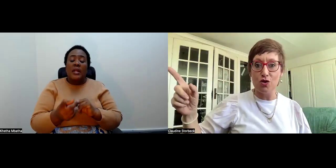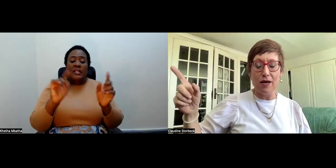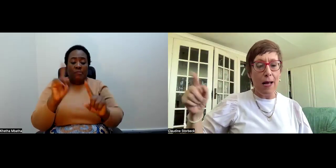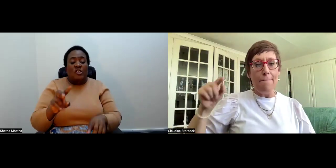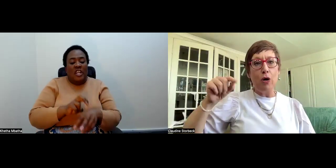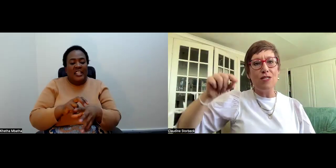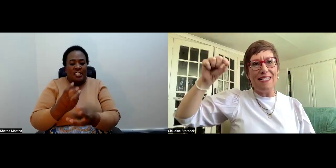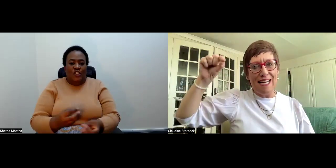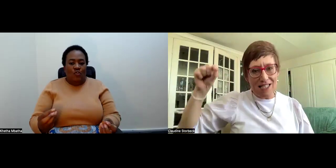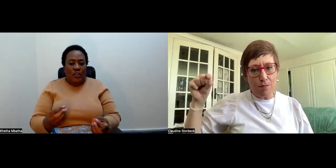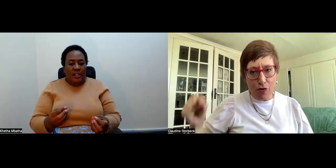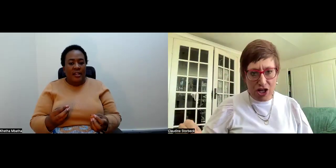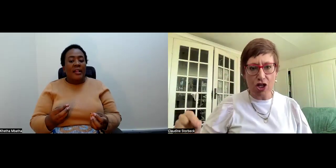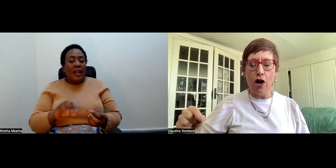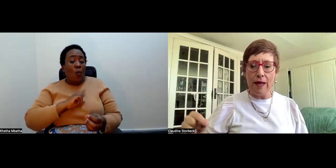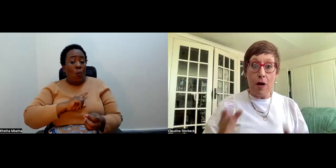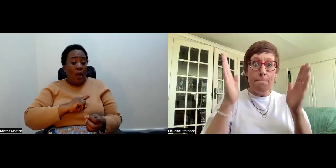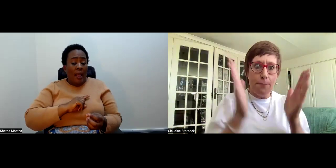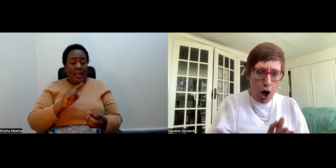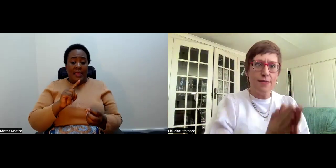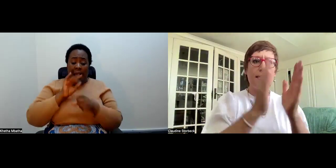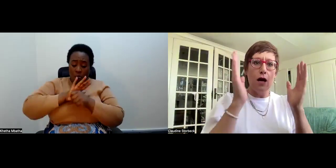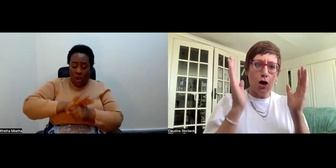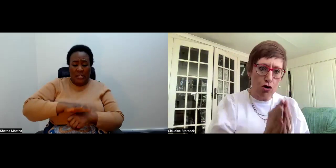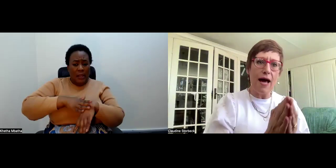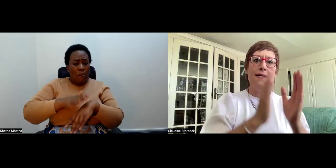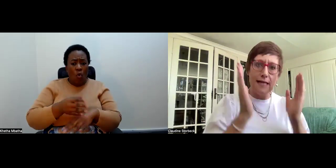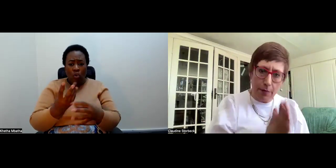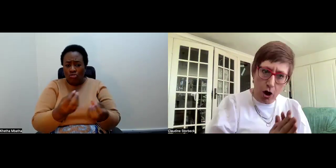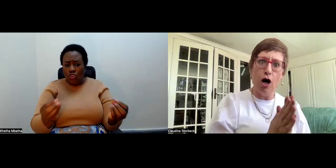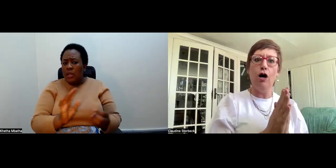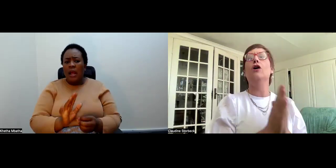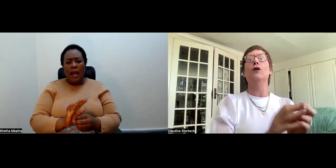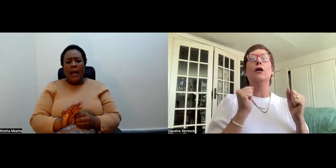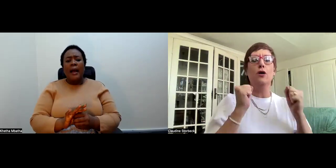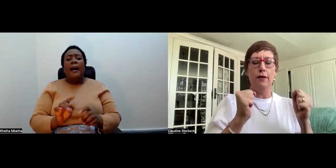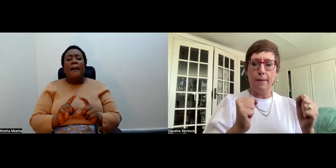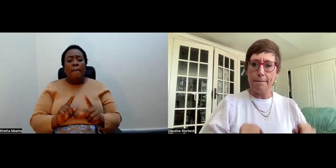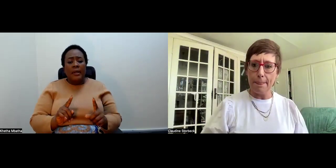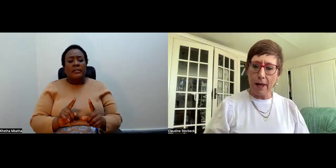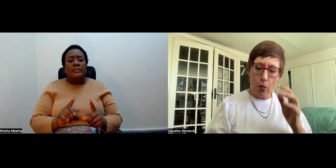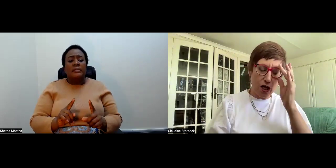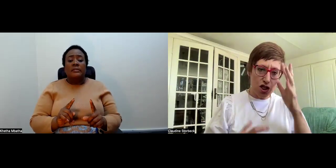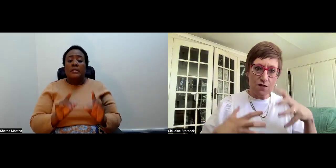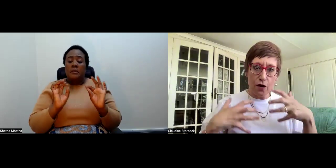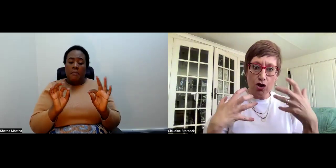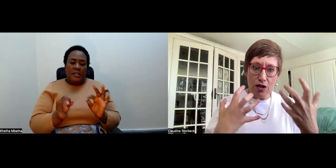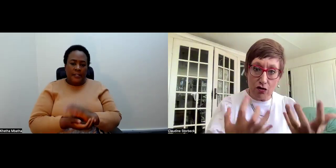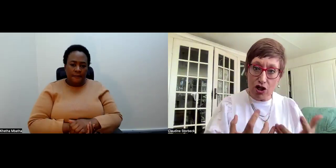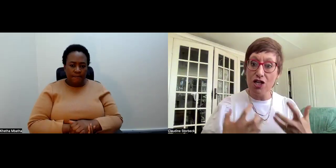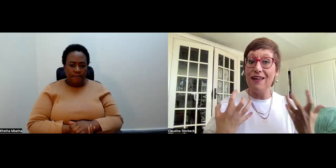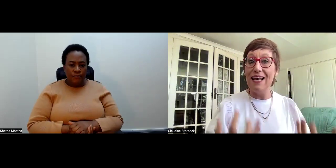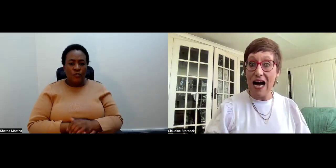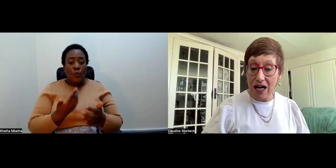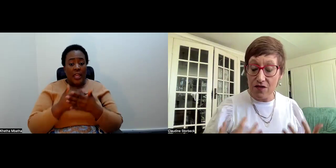needs children because there's less pressure on them passing grade double R. We can just focus